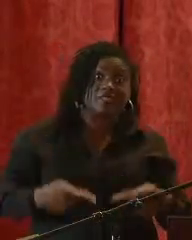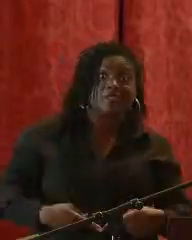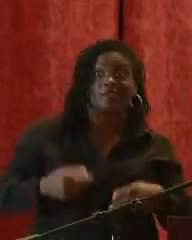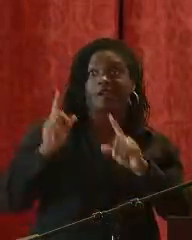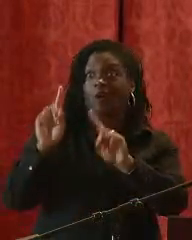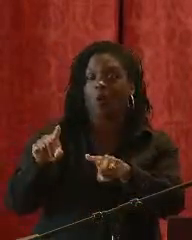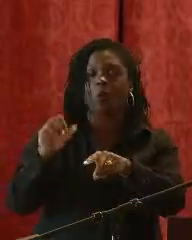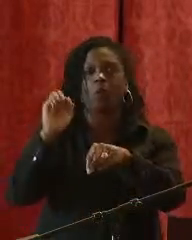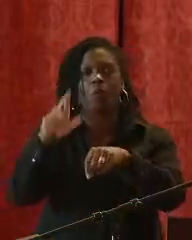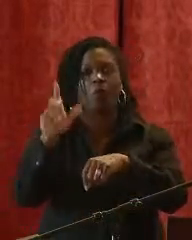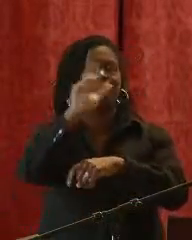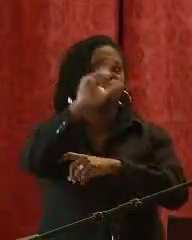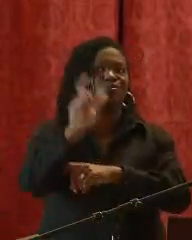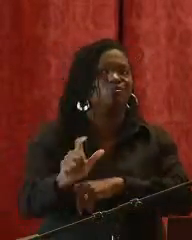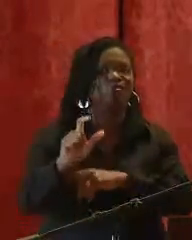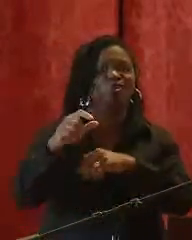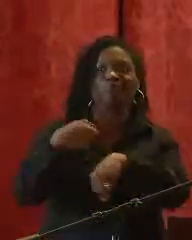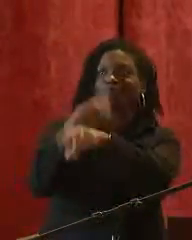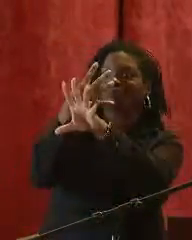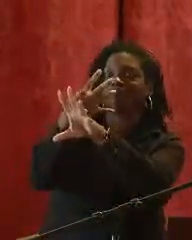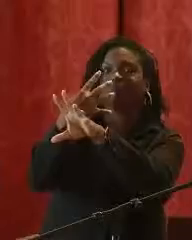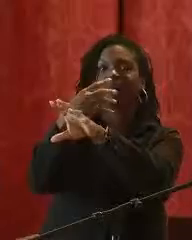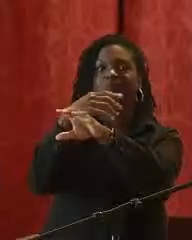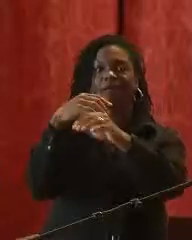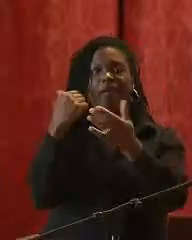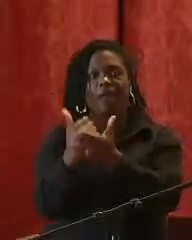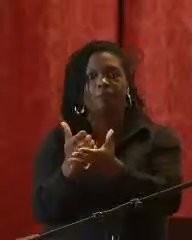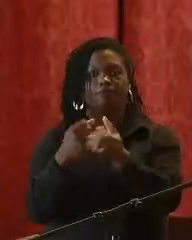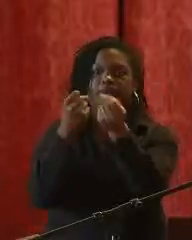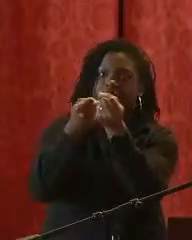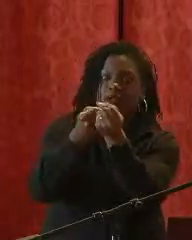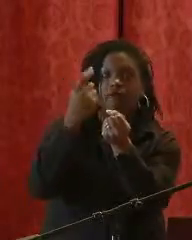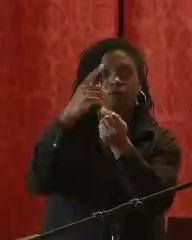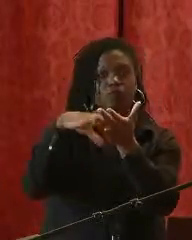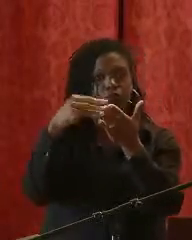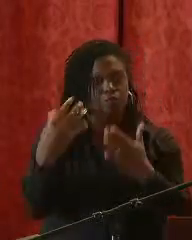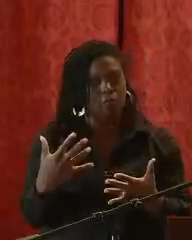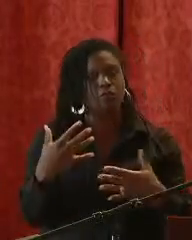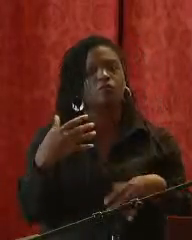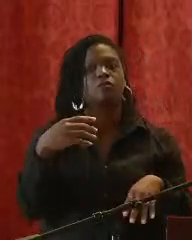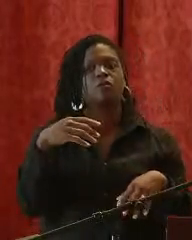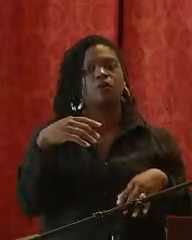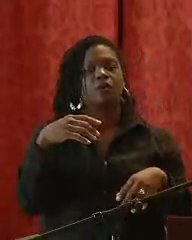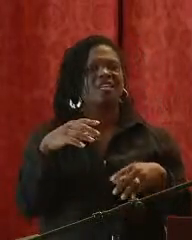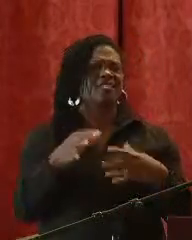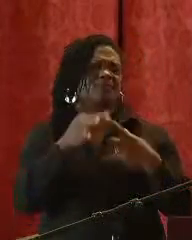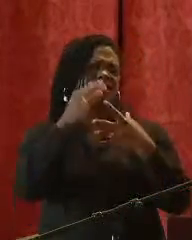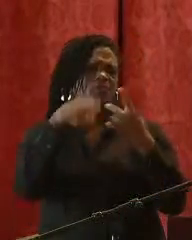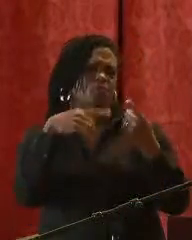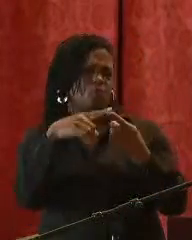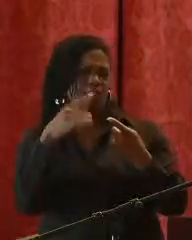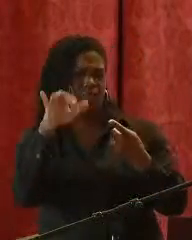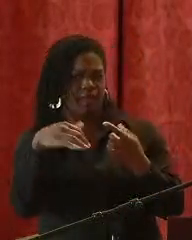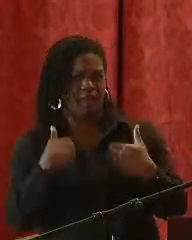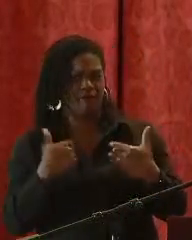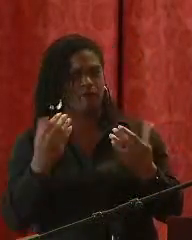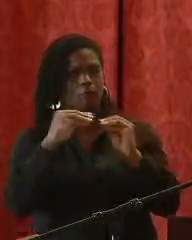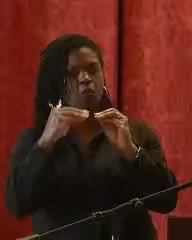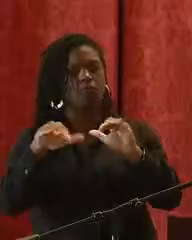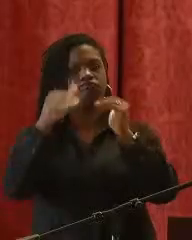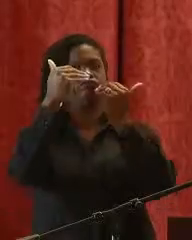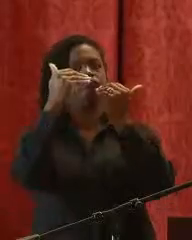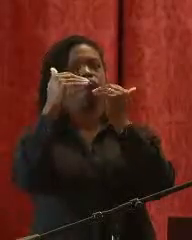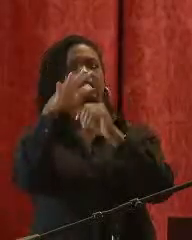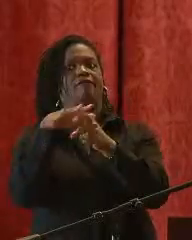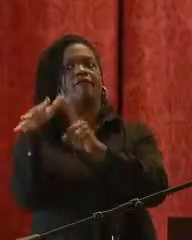Zooms into IEP meetings to advocate for students, especially when a more restricted environment is being proposed